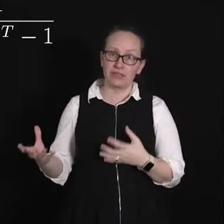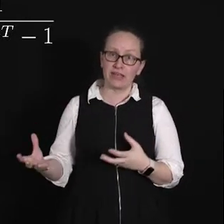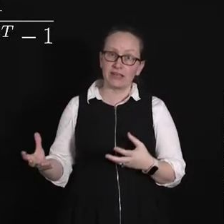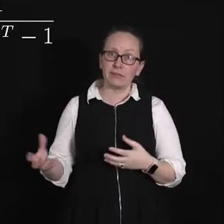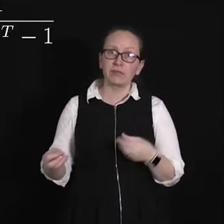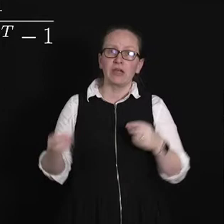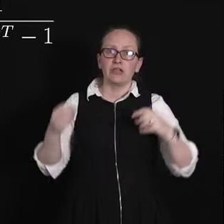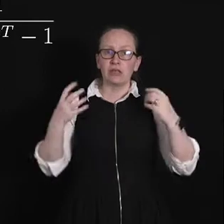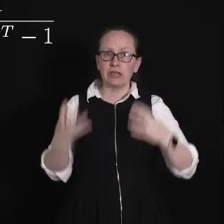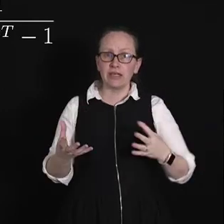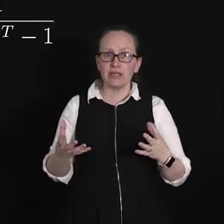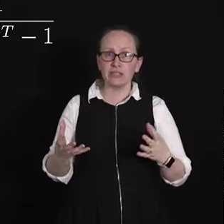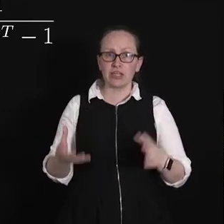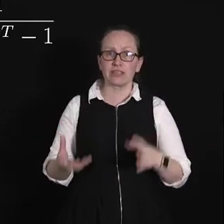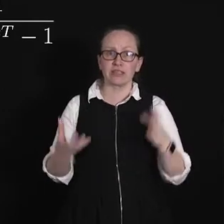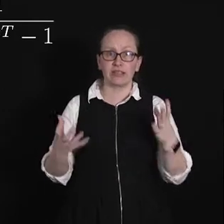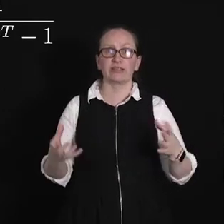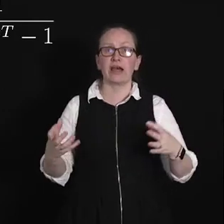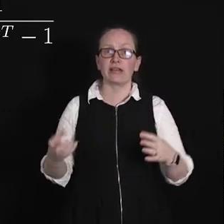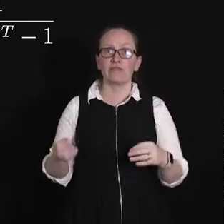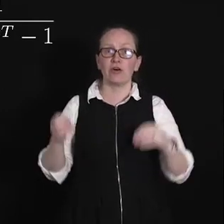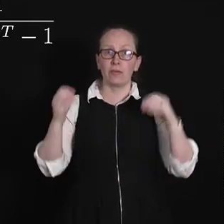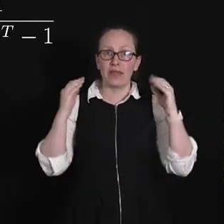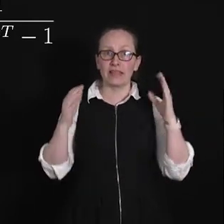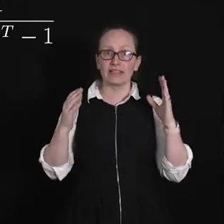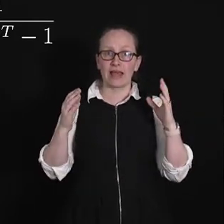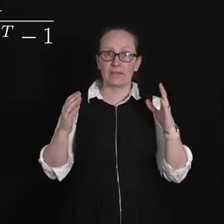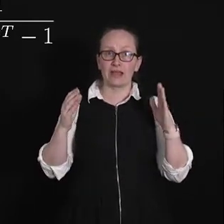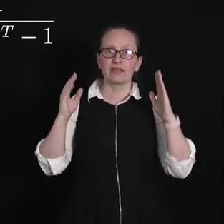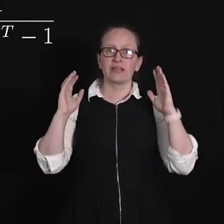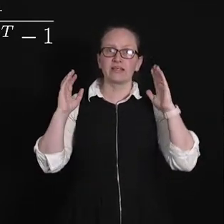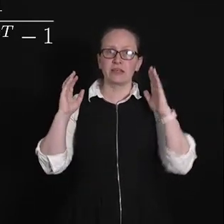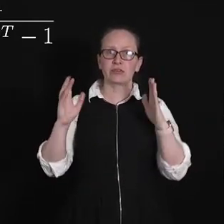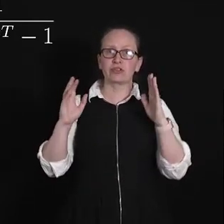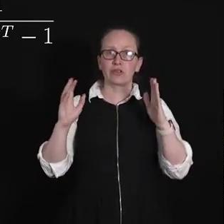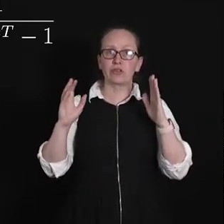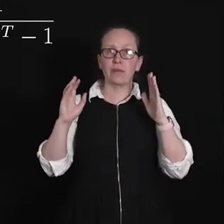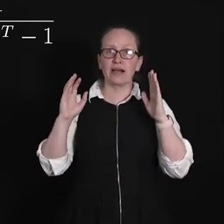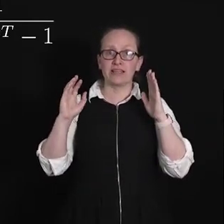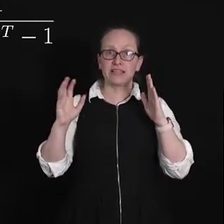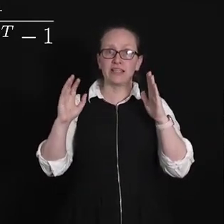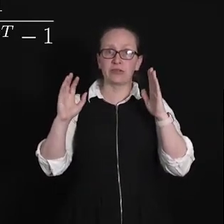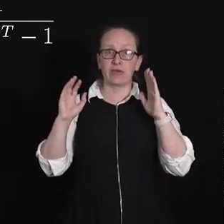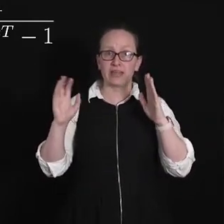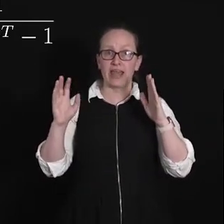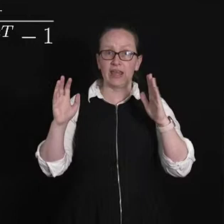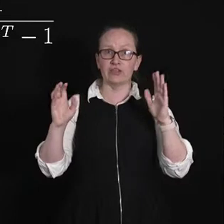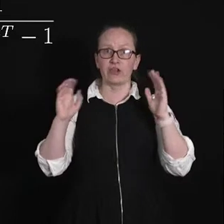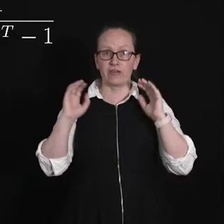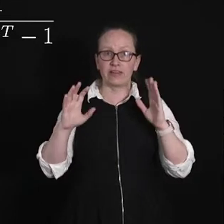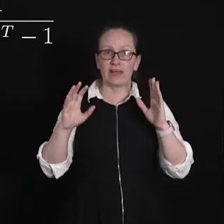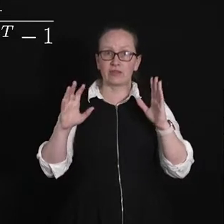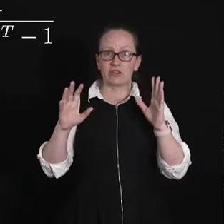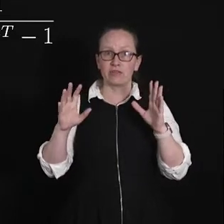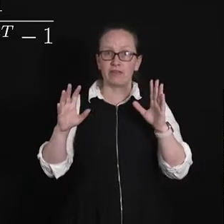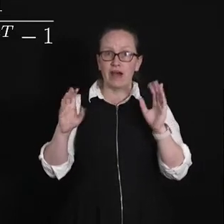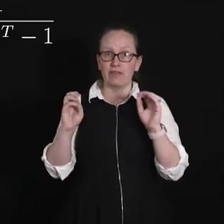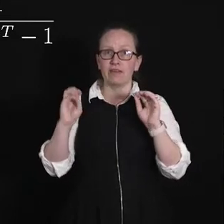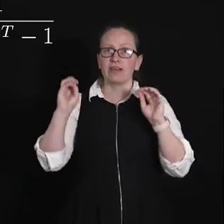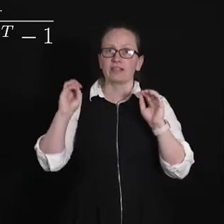data. So he suggested that it had the form S lambda is equal to 2 pi C squared H over lambda to the 5